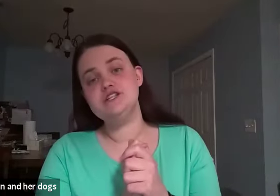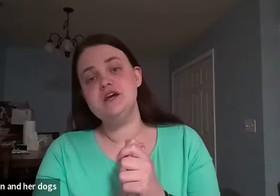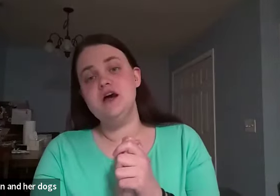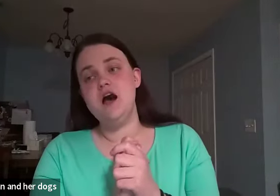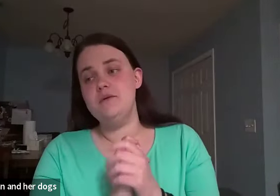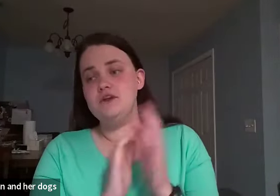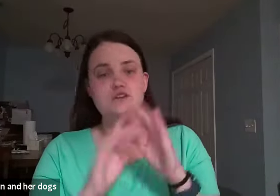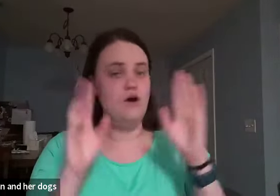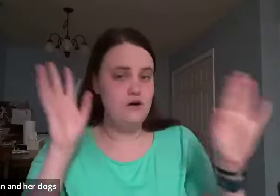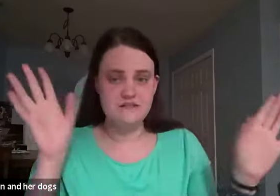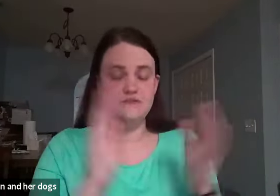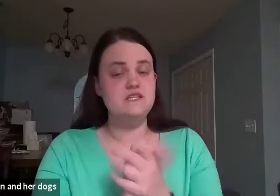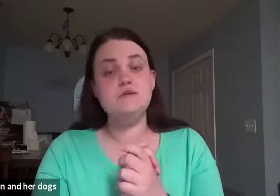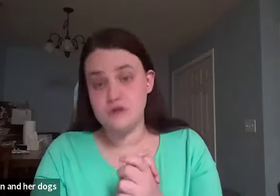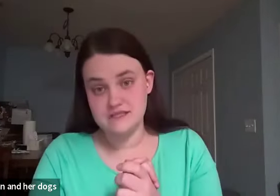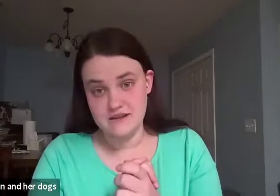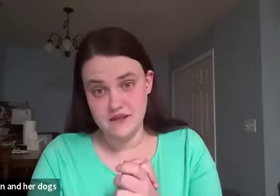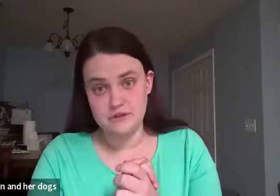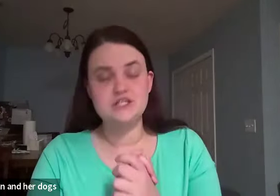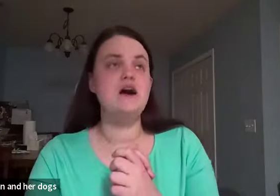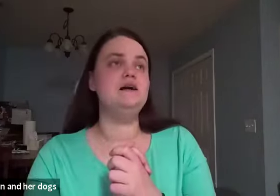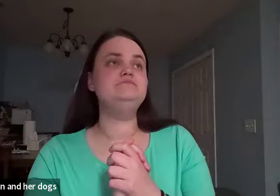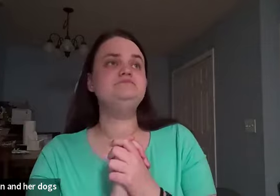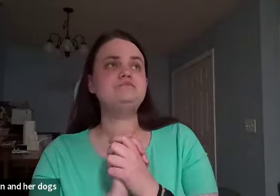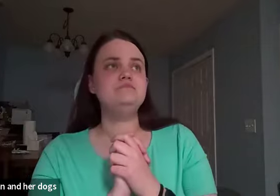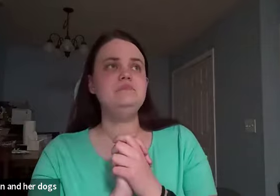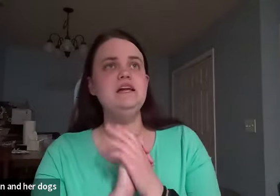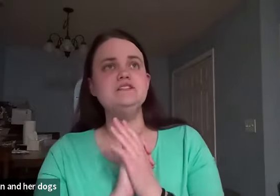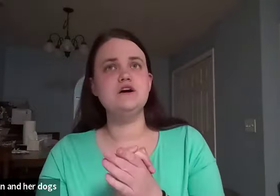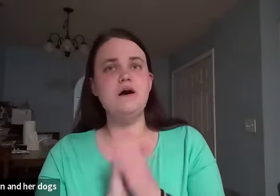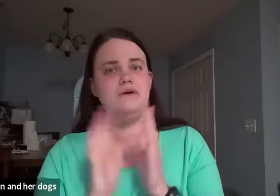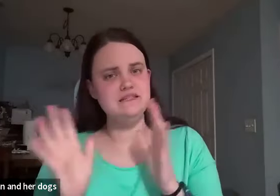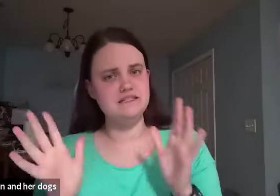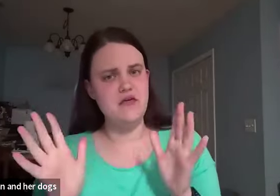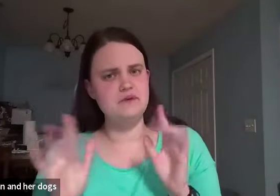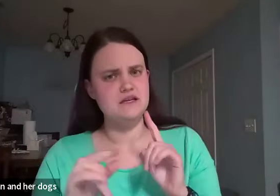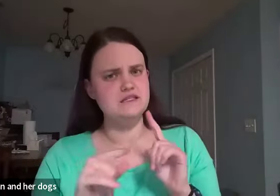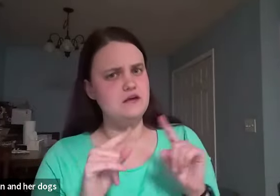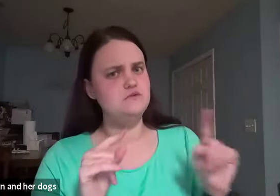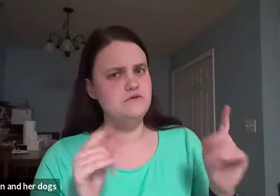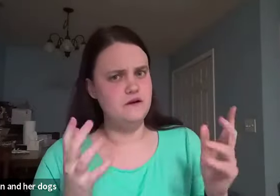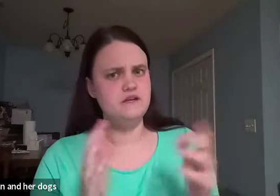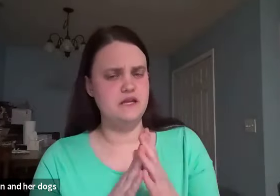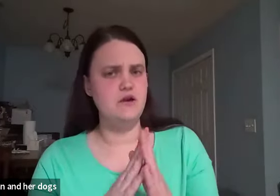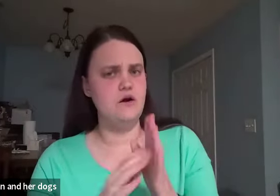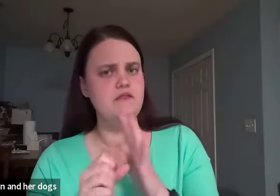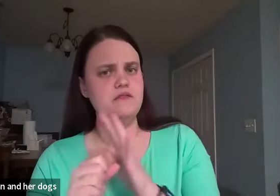Language, there's all different, there's even Britain Sign Language. And so I always like to say that because signs will vary depending on